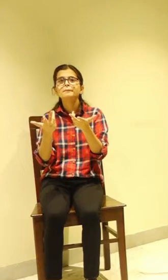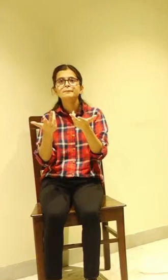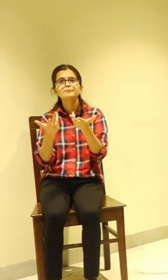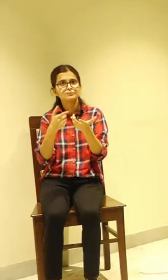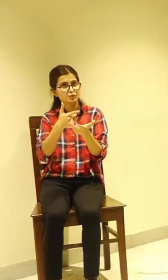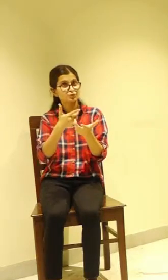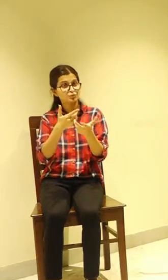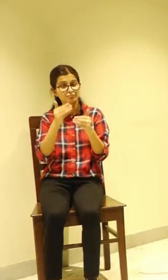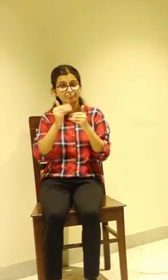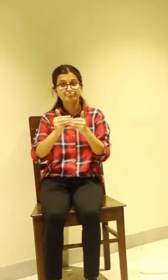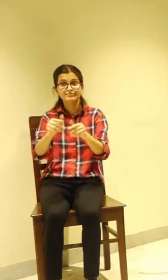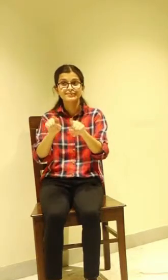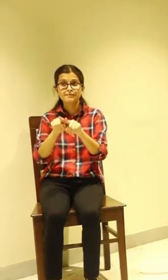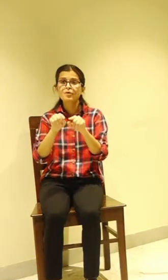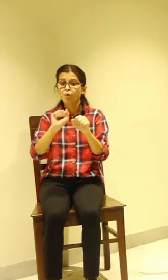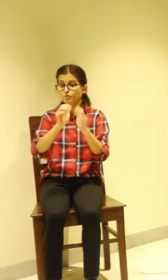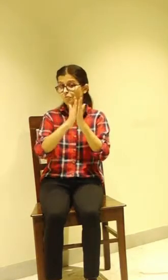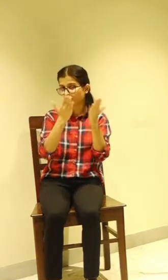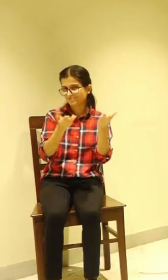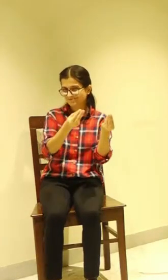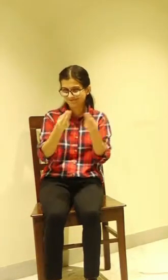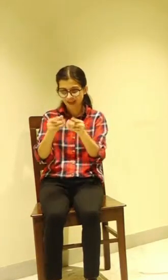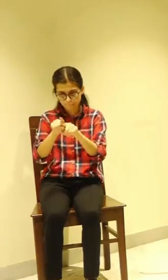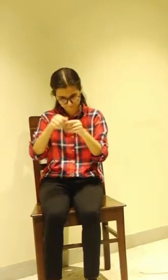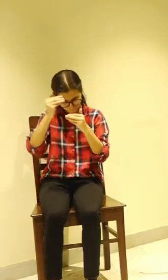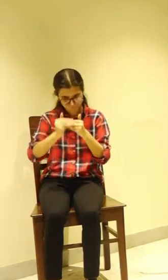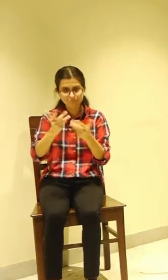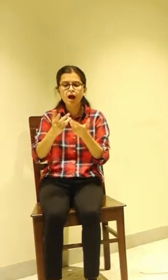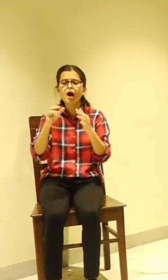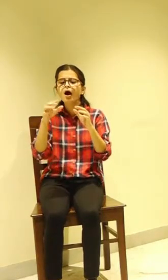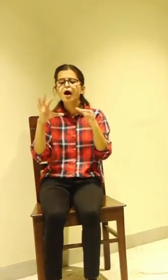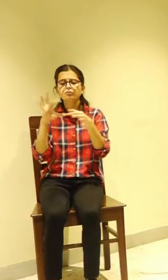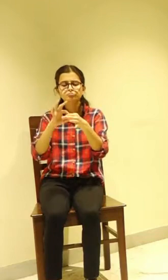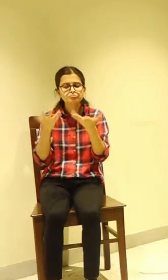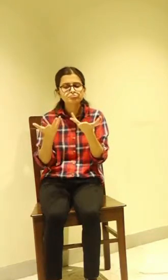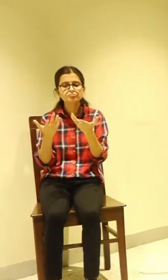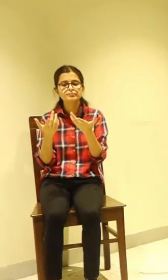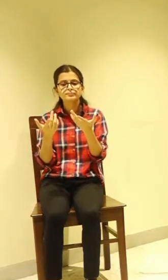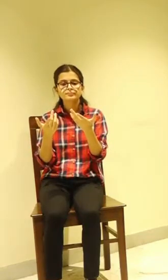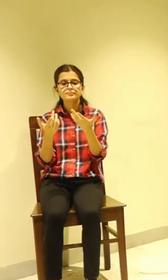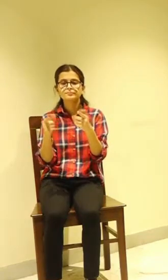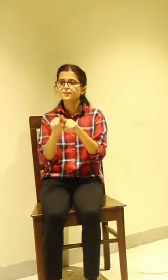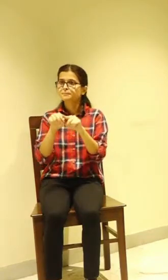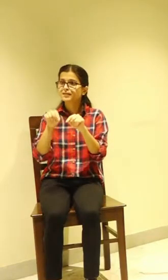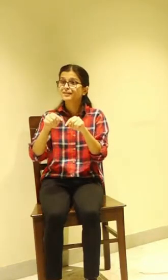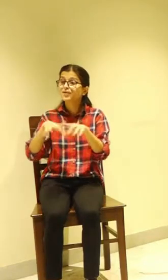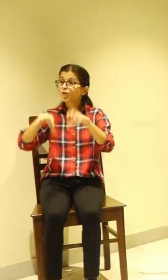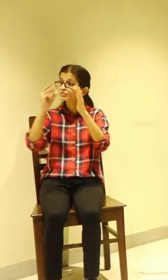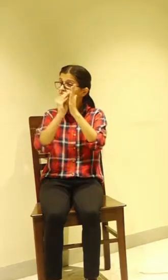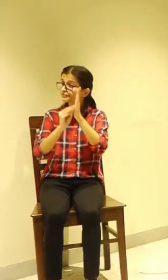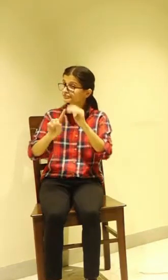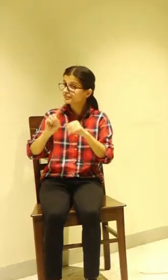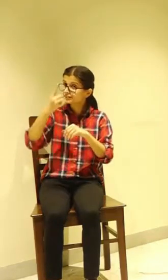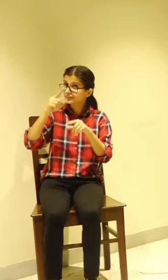you bring forward or that emerges from your book is that it's what has happened since the Constitution came into force, what has